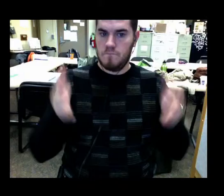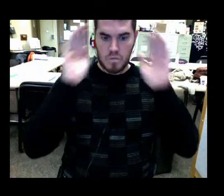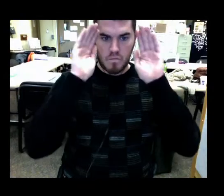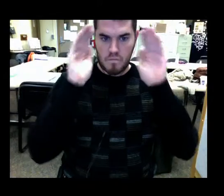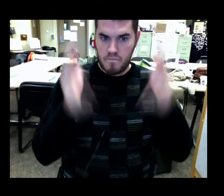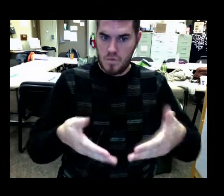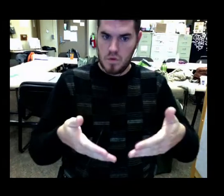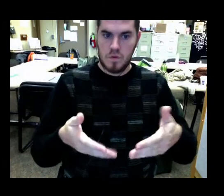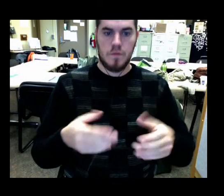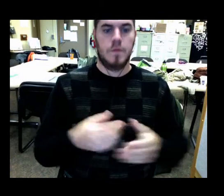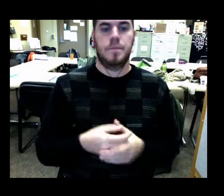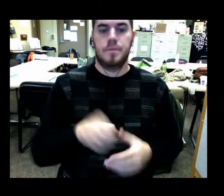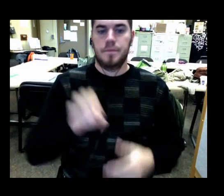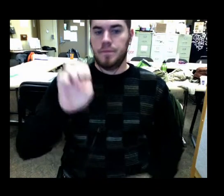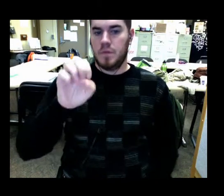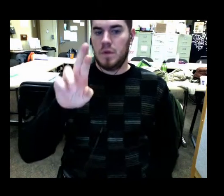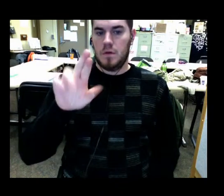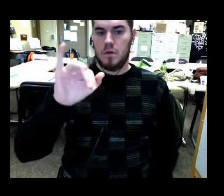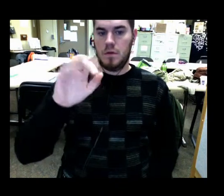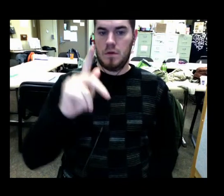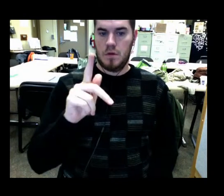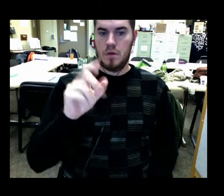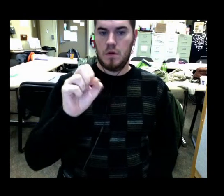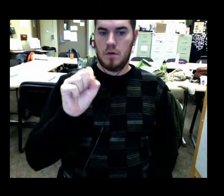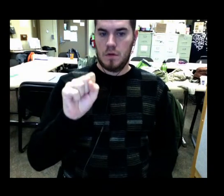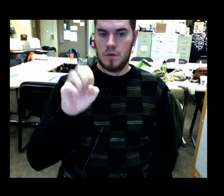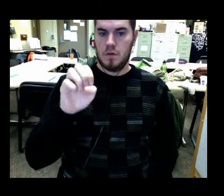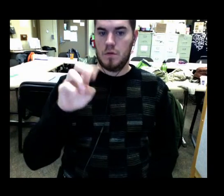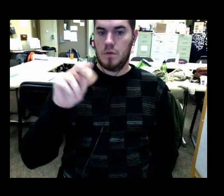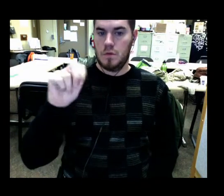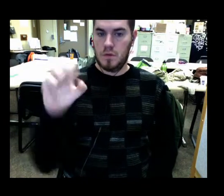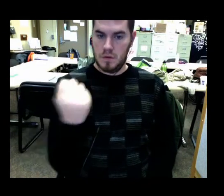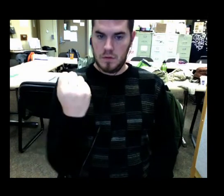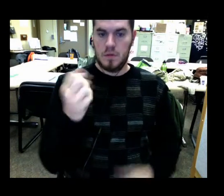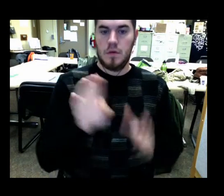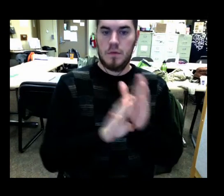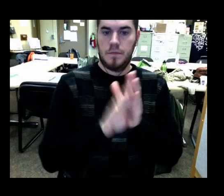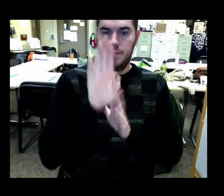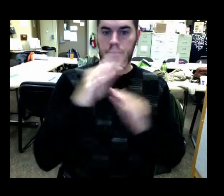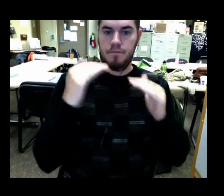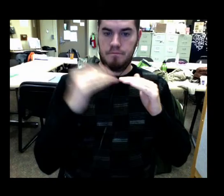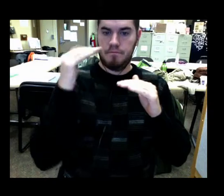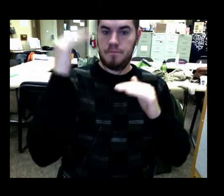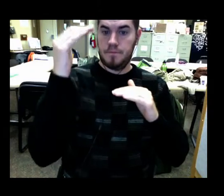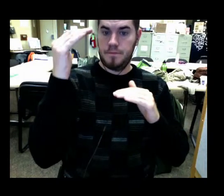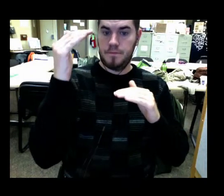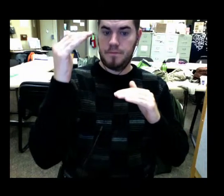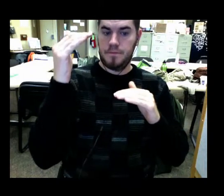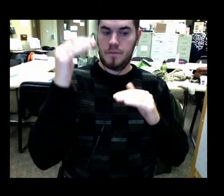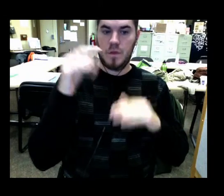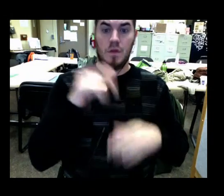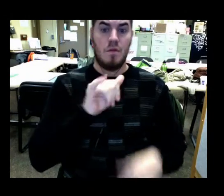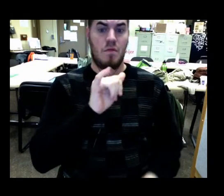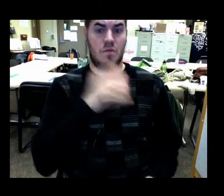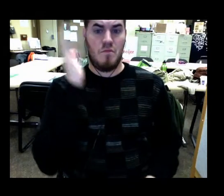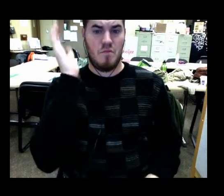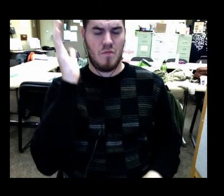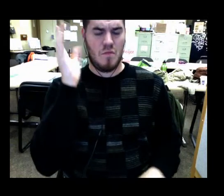gave the students some content which they could then apply to their research projects. So in that 3-week period after